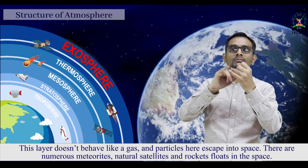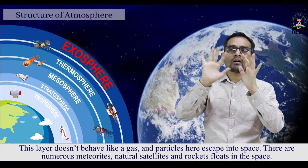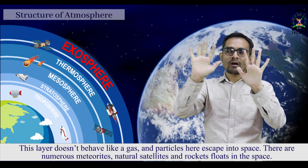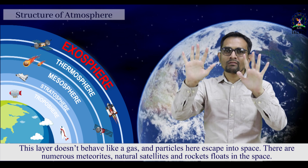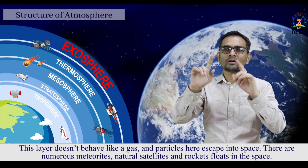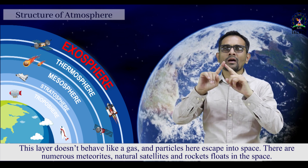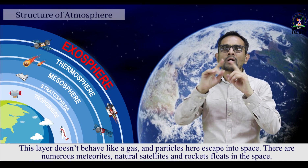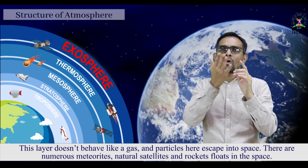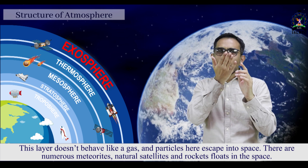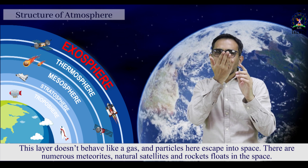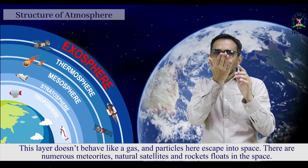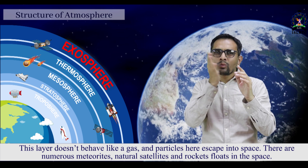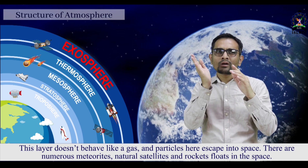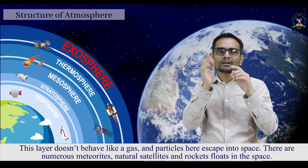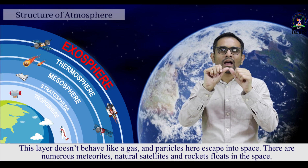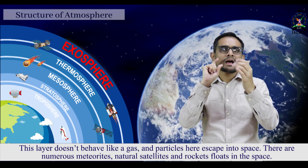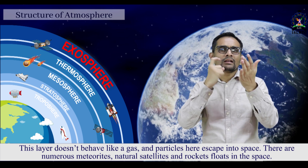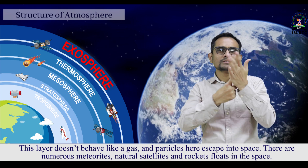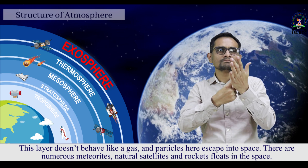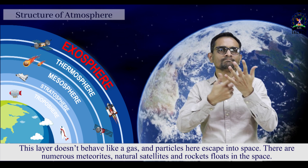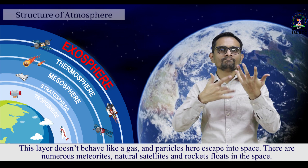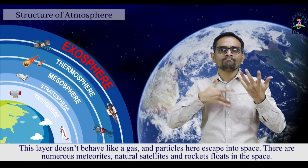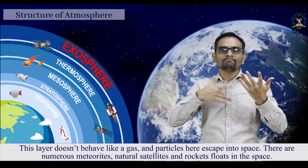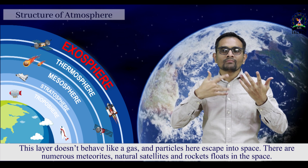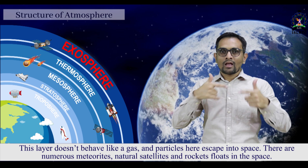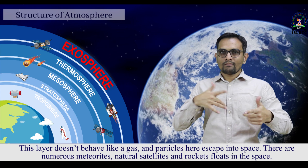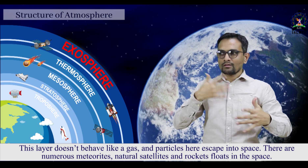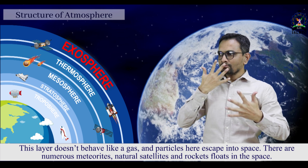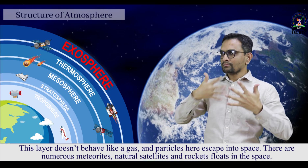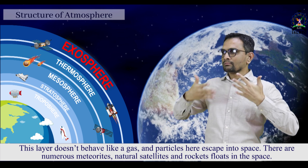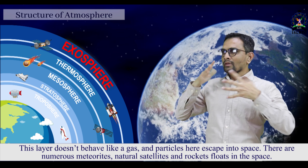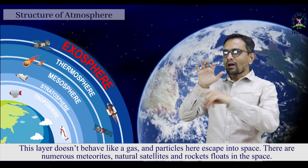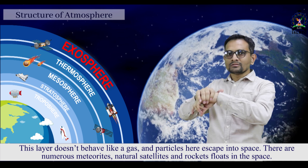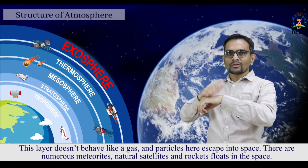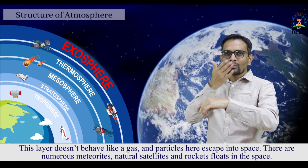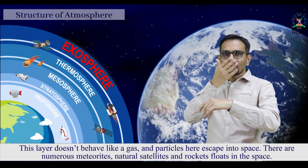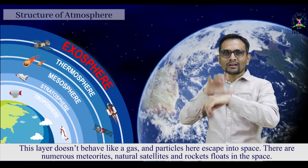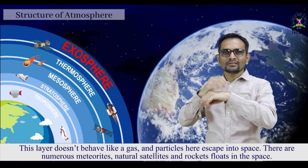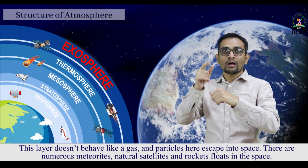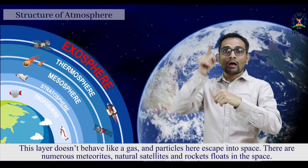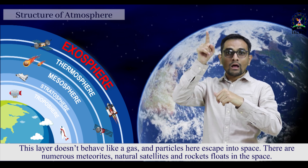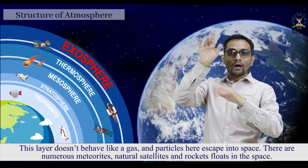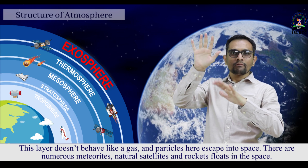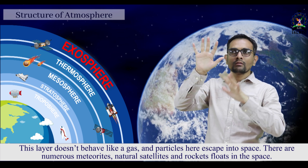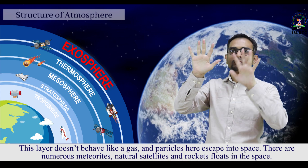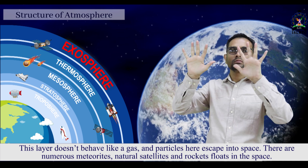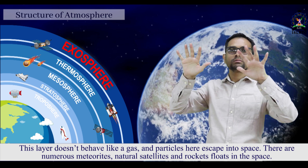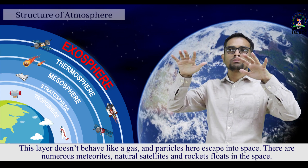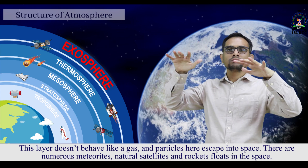space. There are numerous meteoroids, natural satellites and rocket floats in